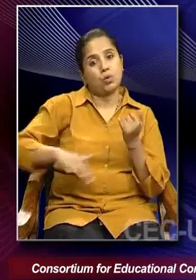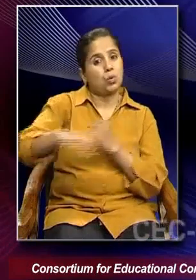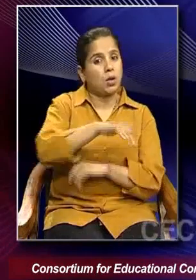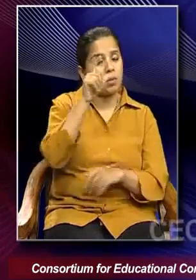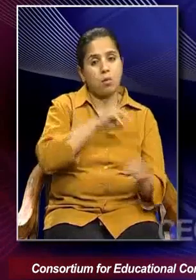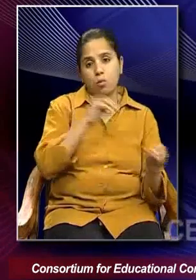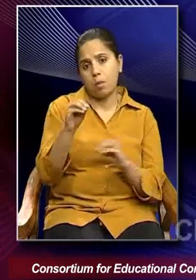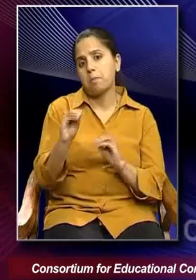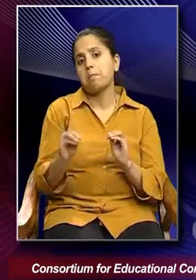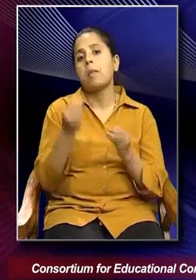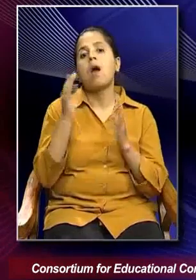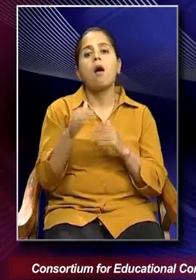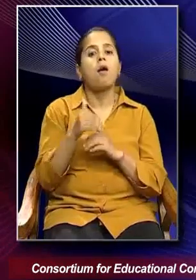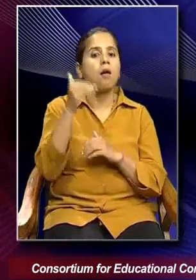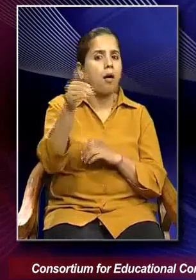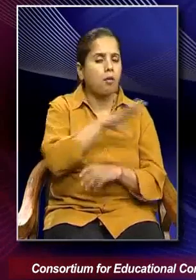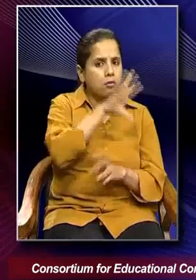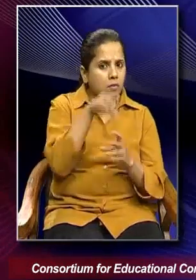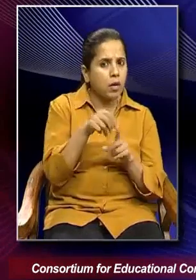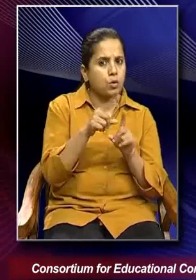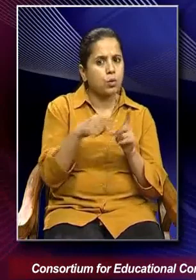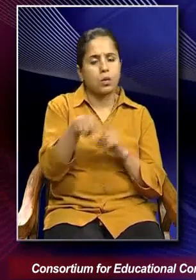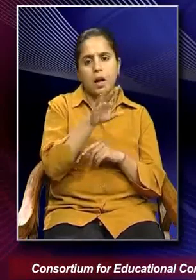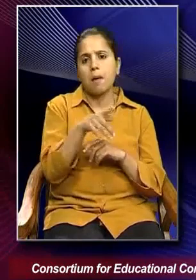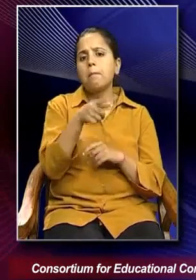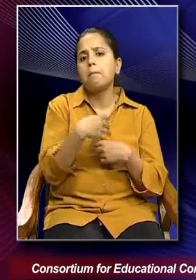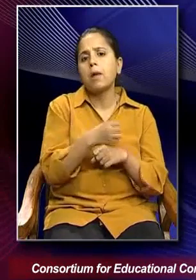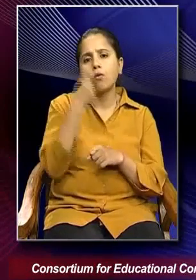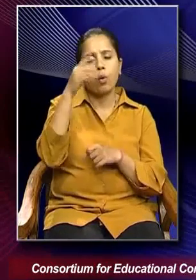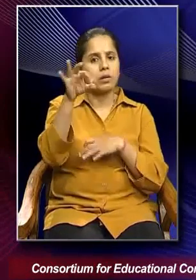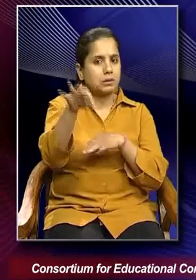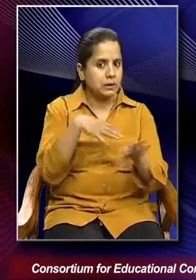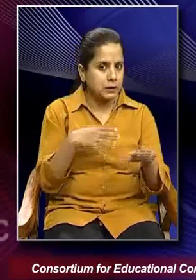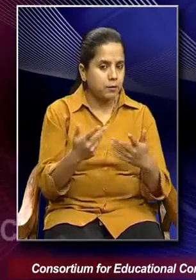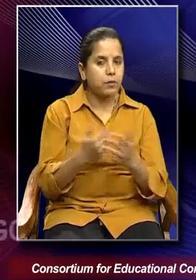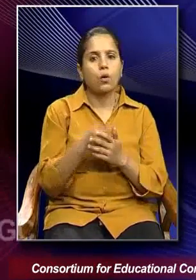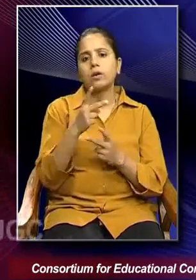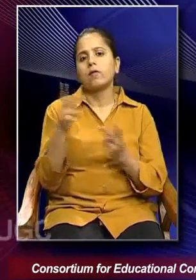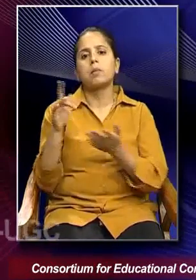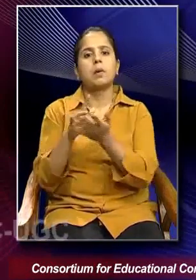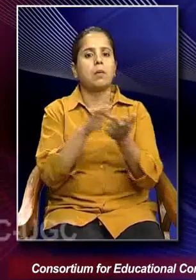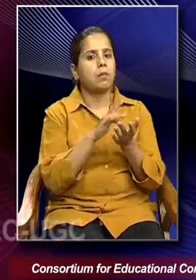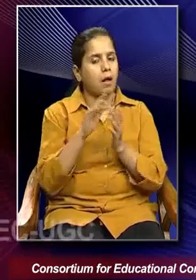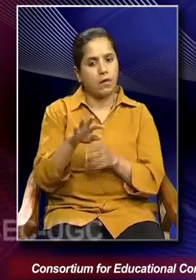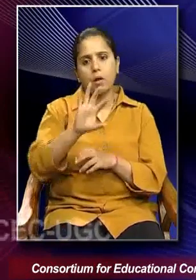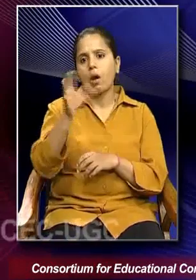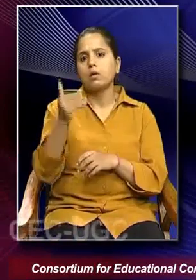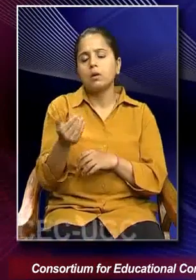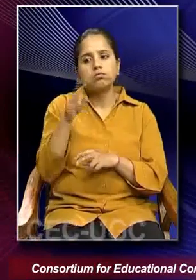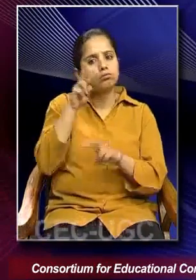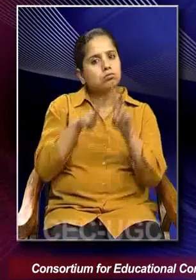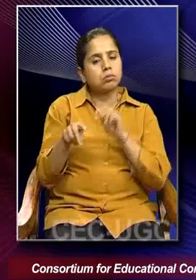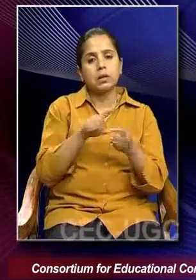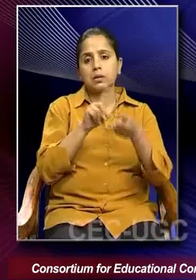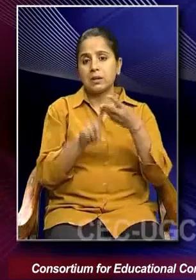may be improved given the kind of contribution they are making for cities and different places in the country to prosper.